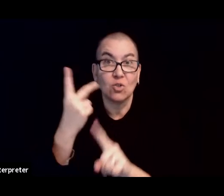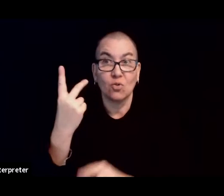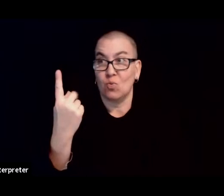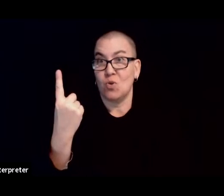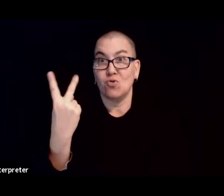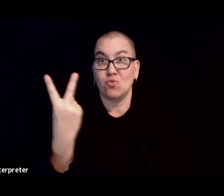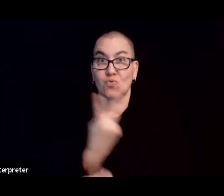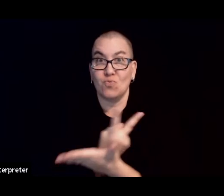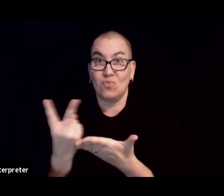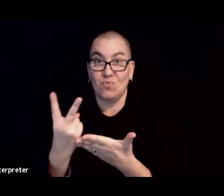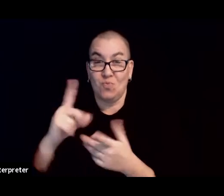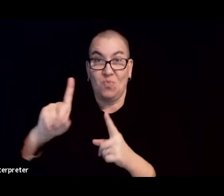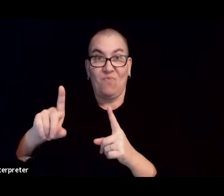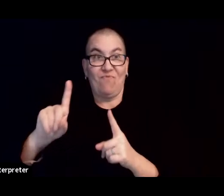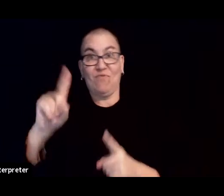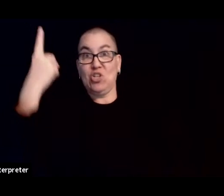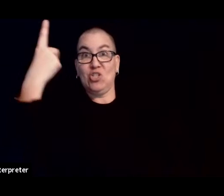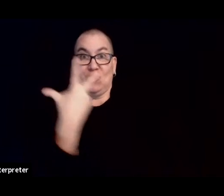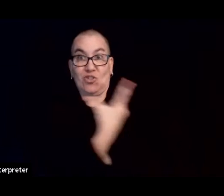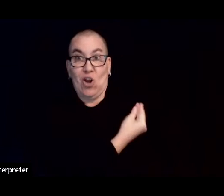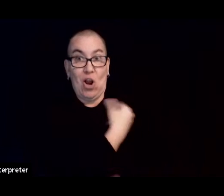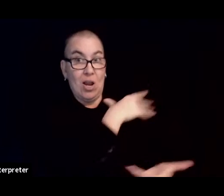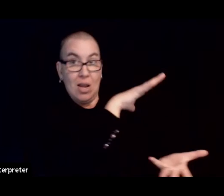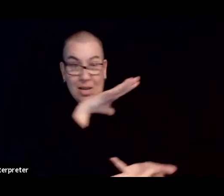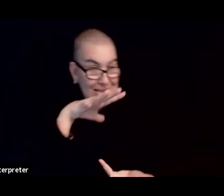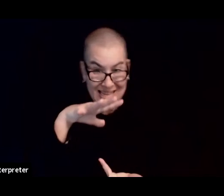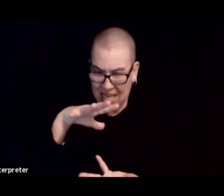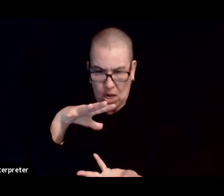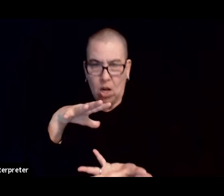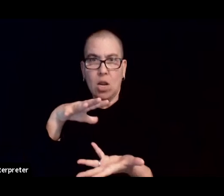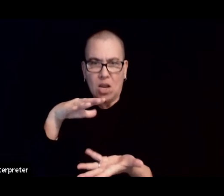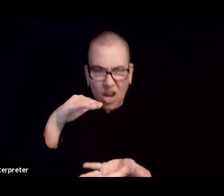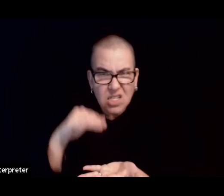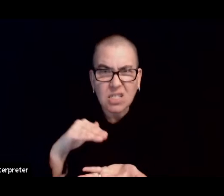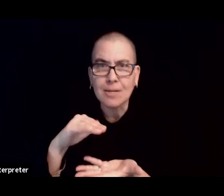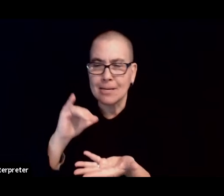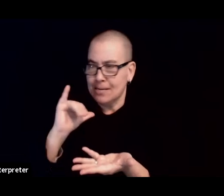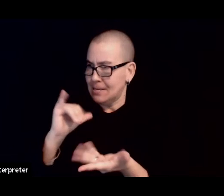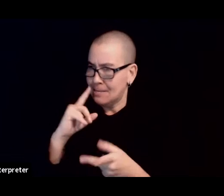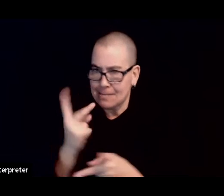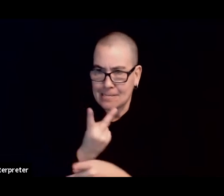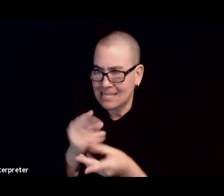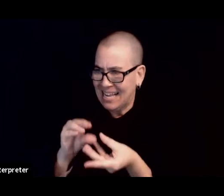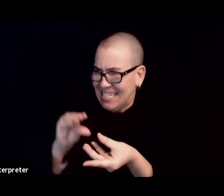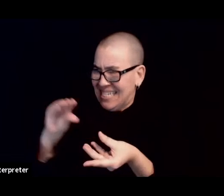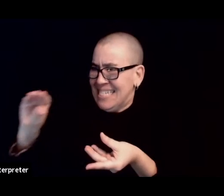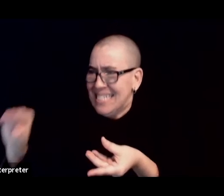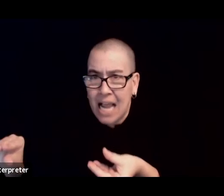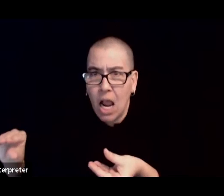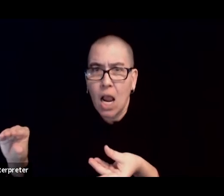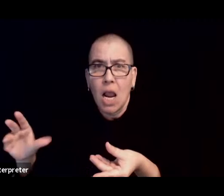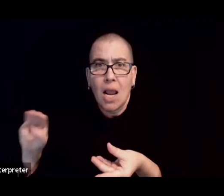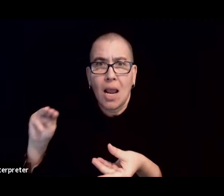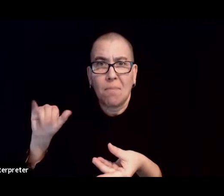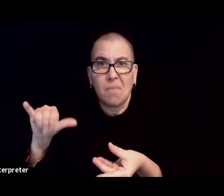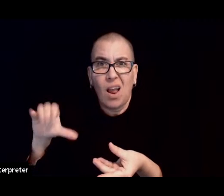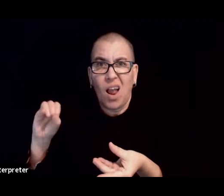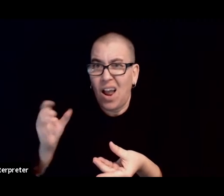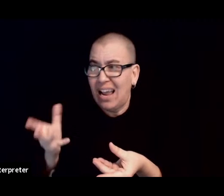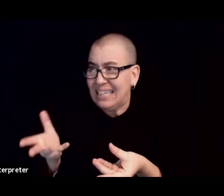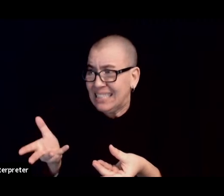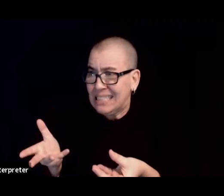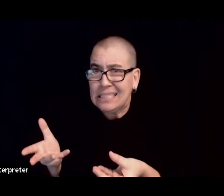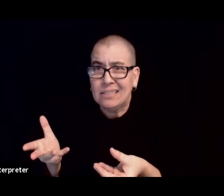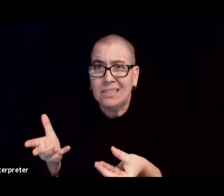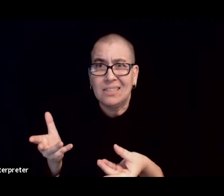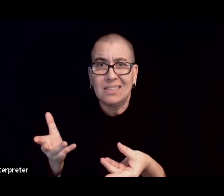prioritization can we get, how fast. And I think, the initial